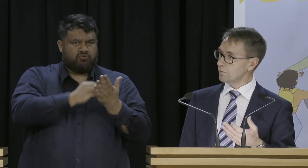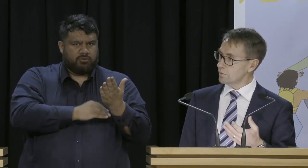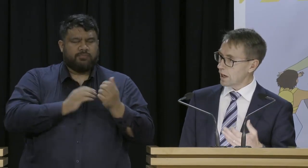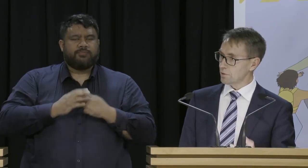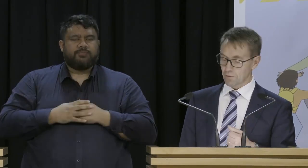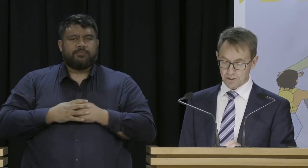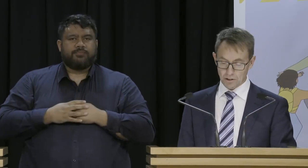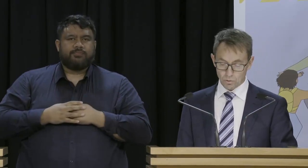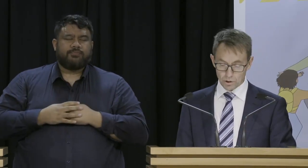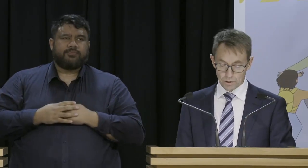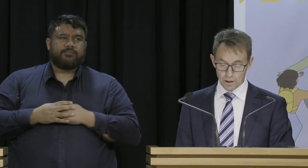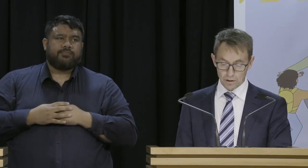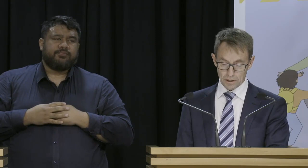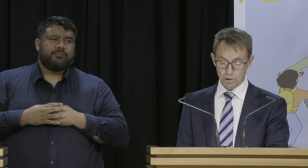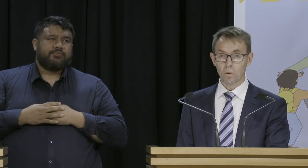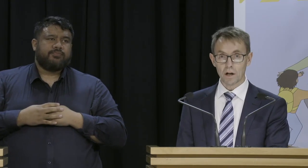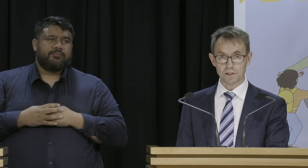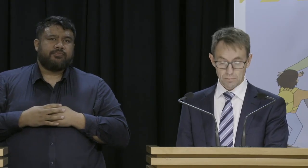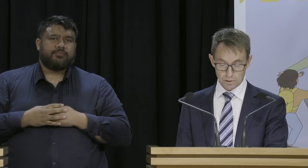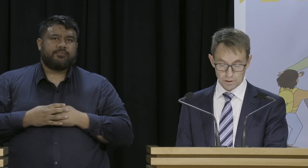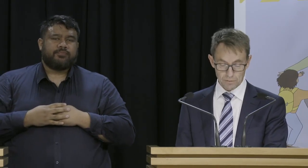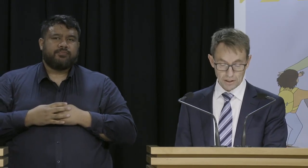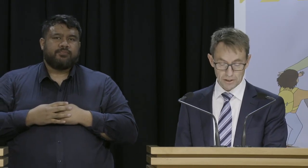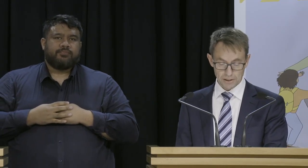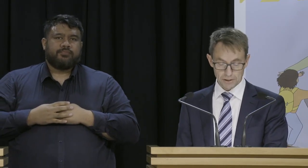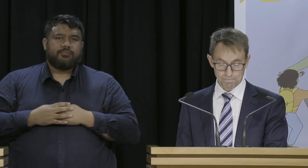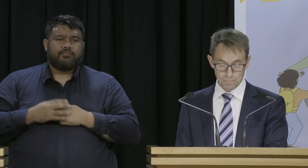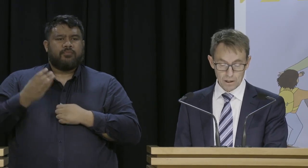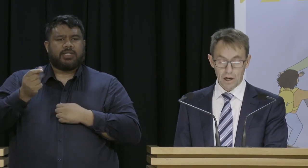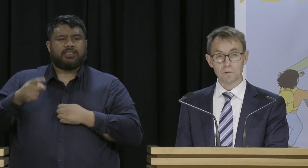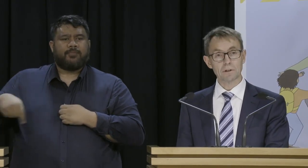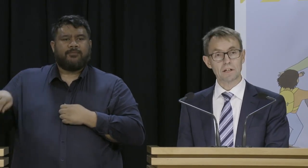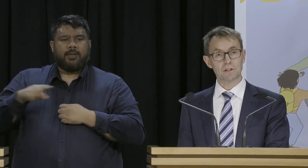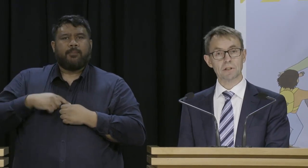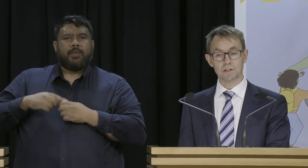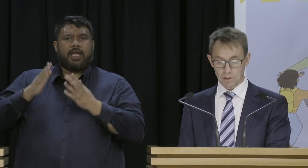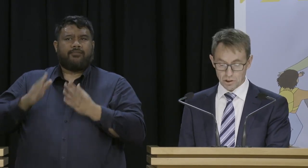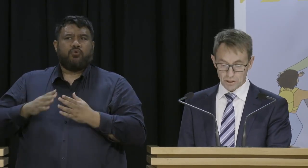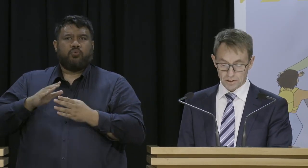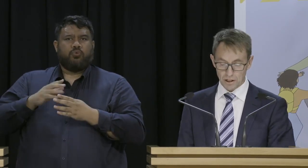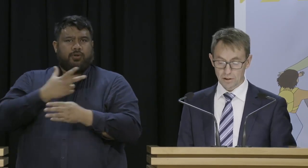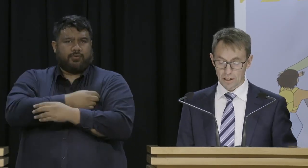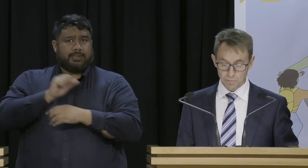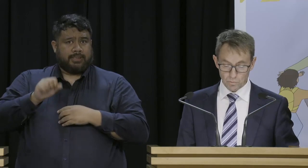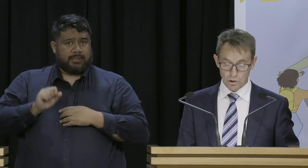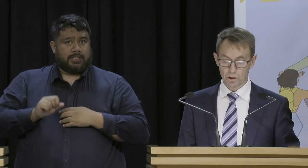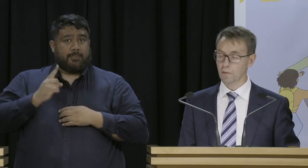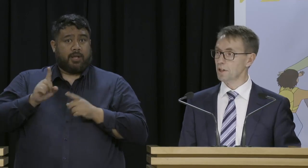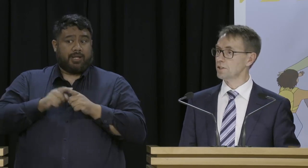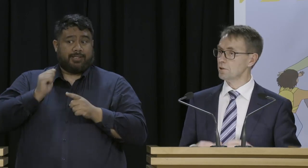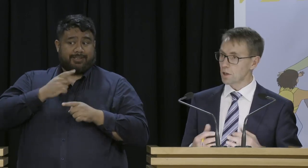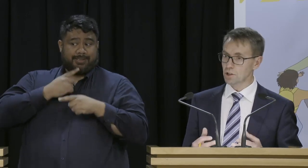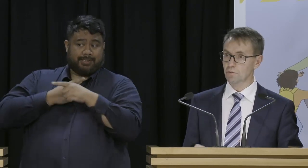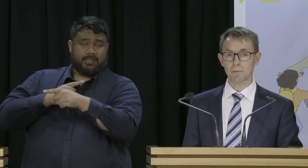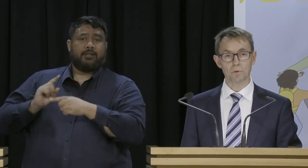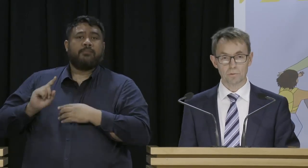under the current vaccine order that requires them to be vaccinated. However, as the Minister mentioned yesterday, there has been work on the